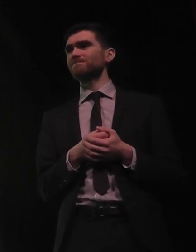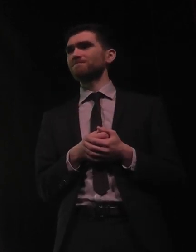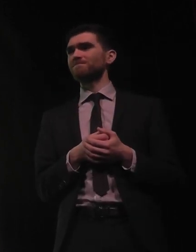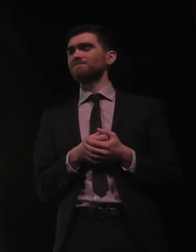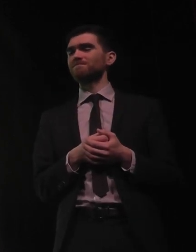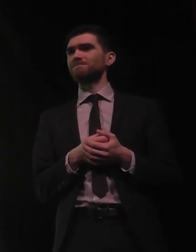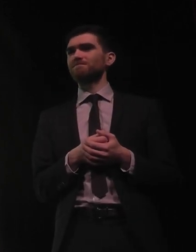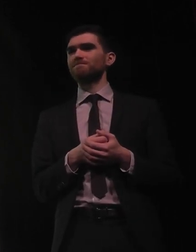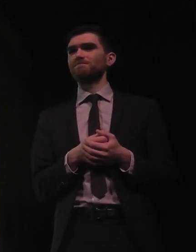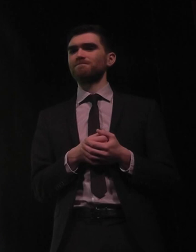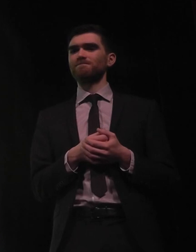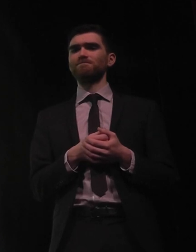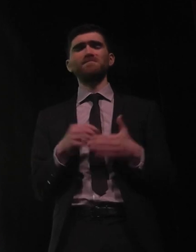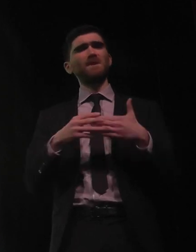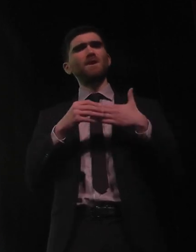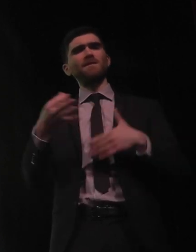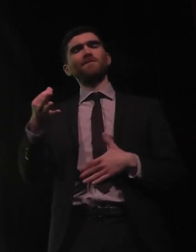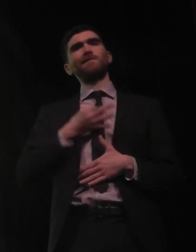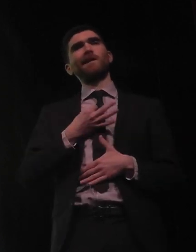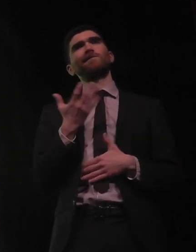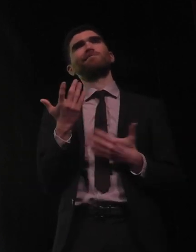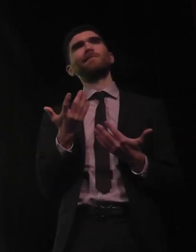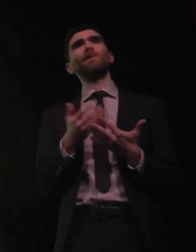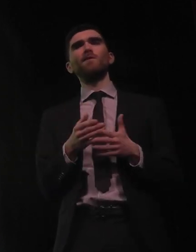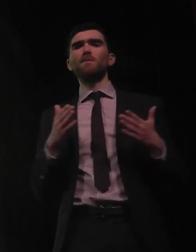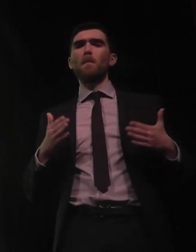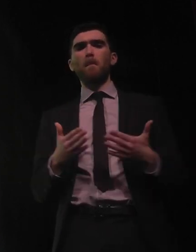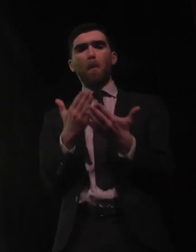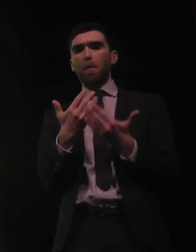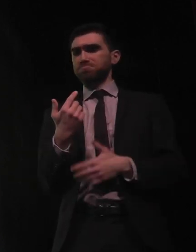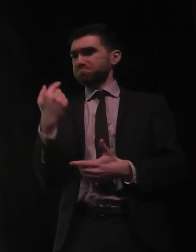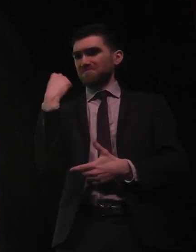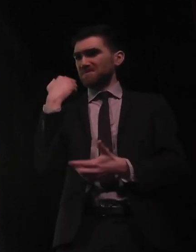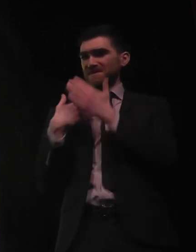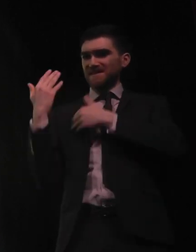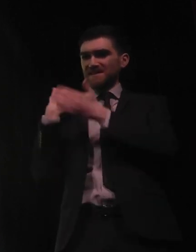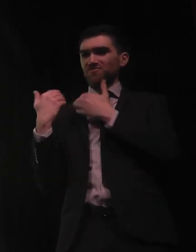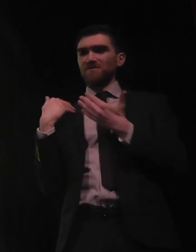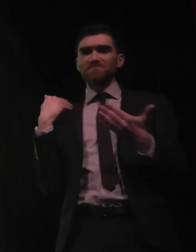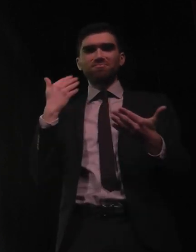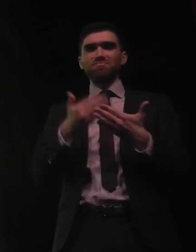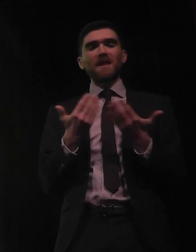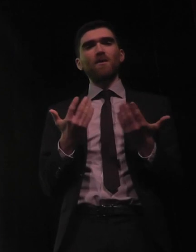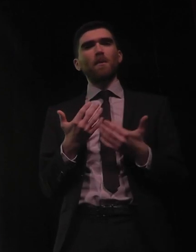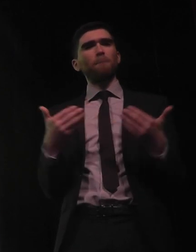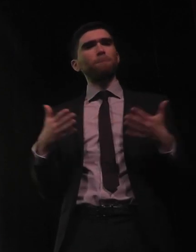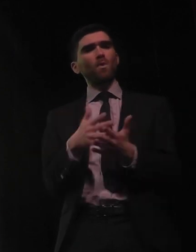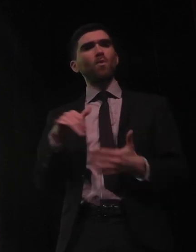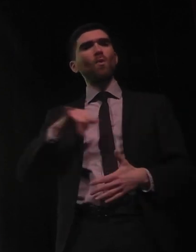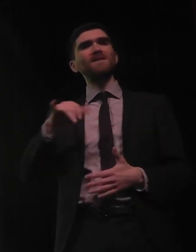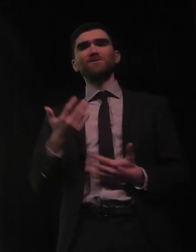I was asked by a friend, which time and place would I choose to be born into? Let that time be right here, right